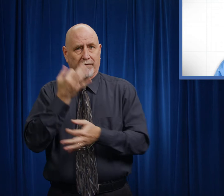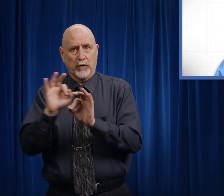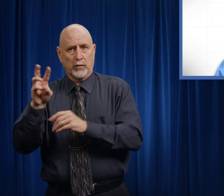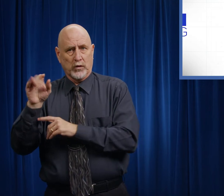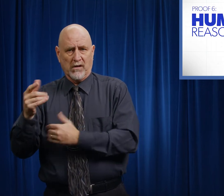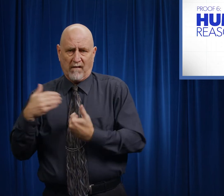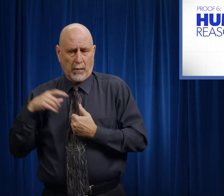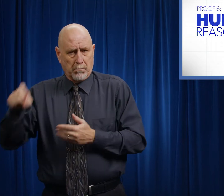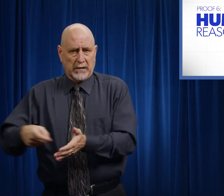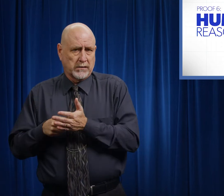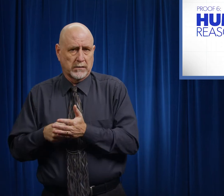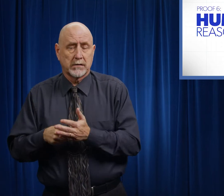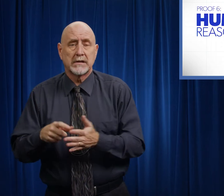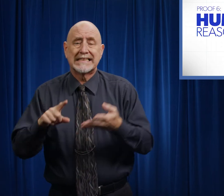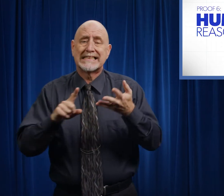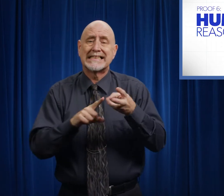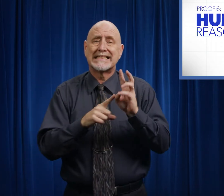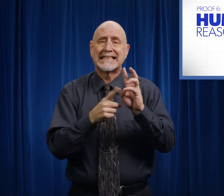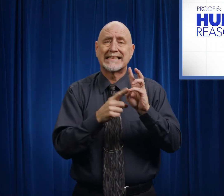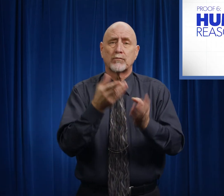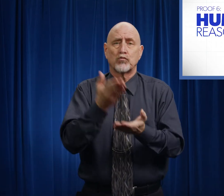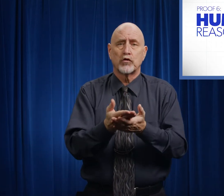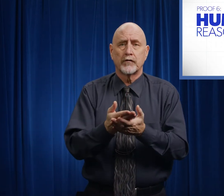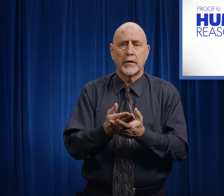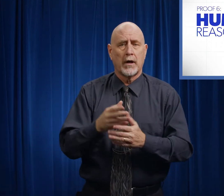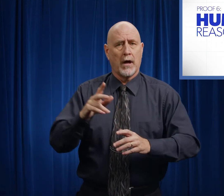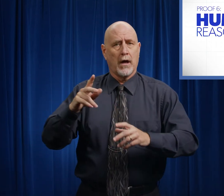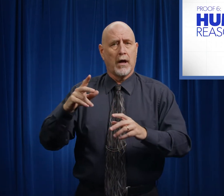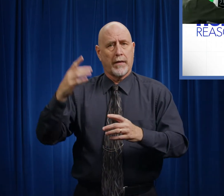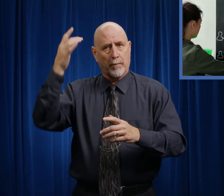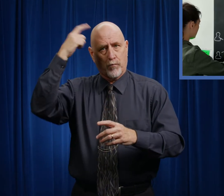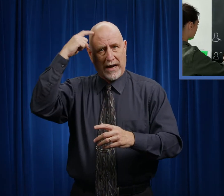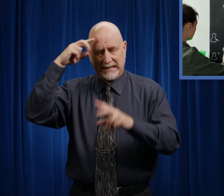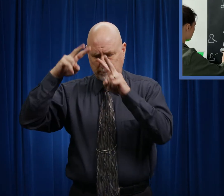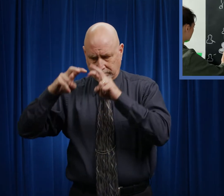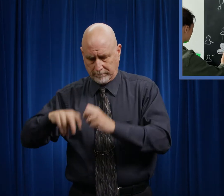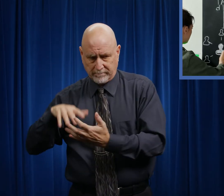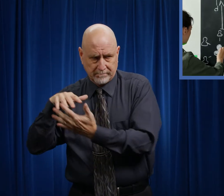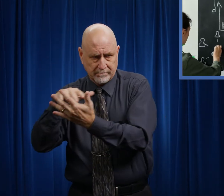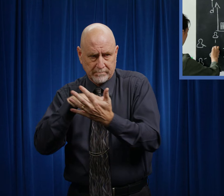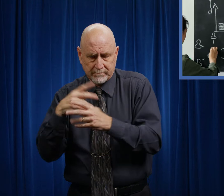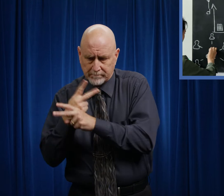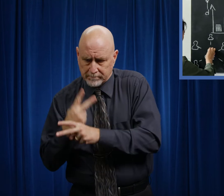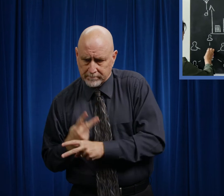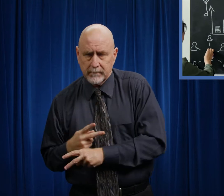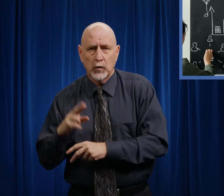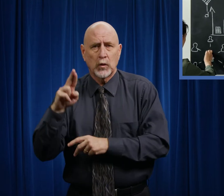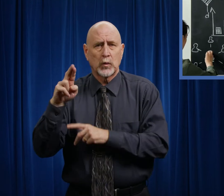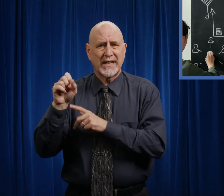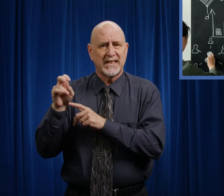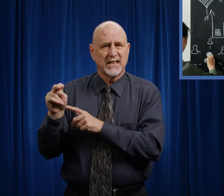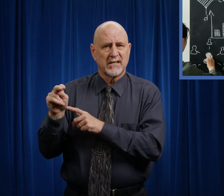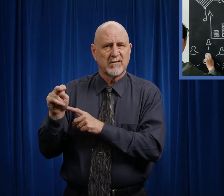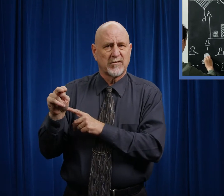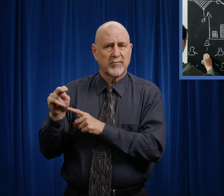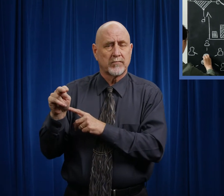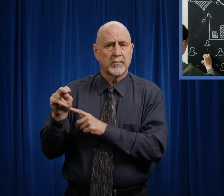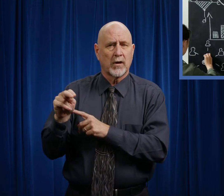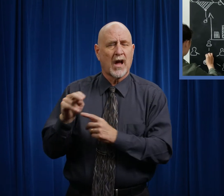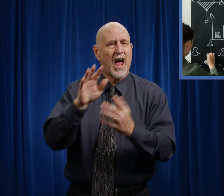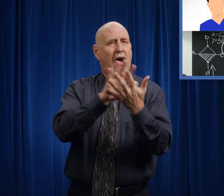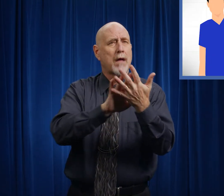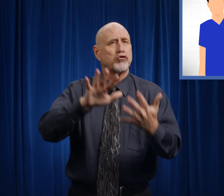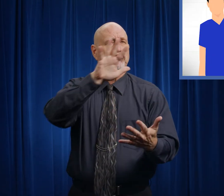will. And proof number 6, human reasoning. You see, we reason on a regular basis. We understand